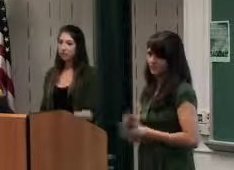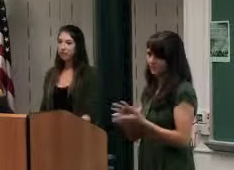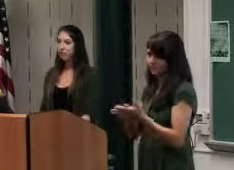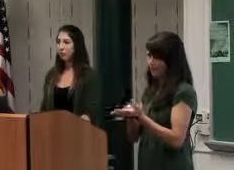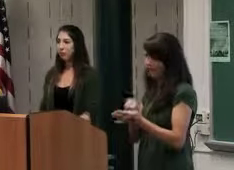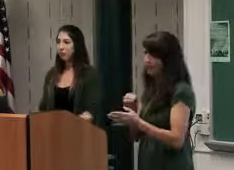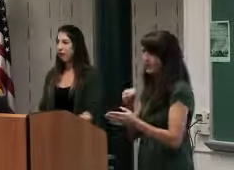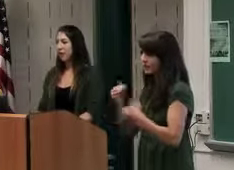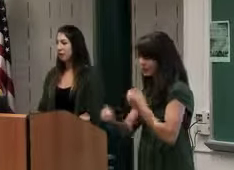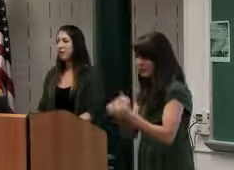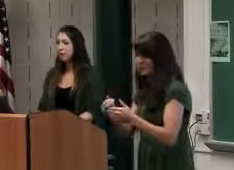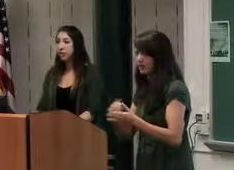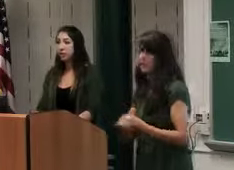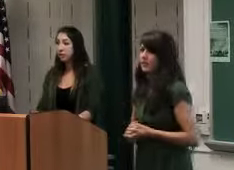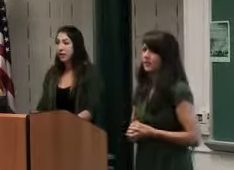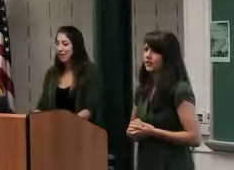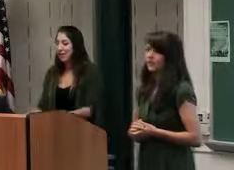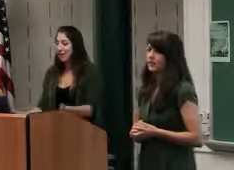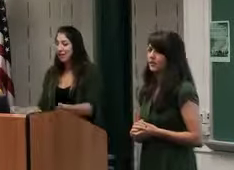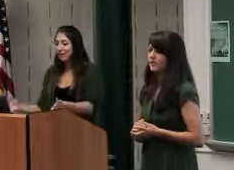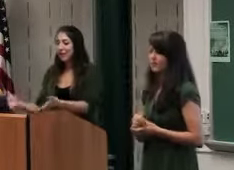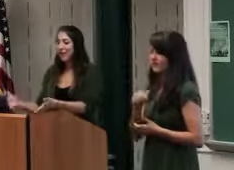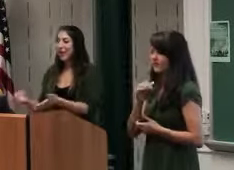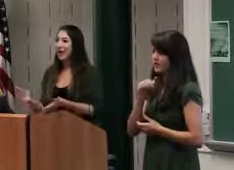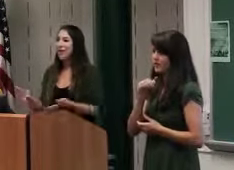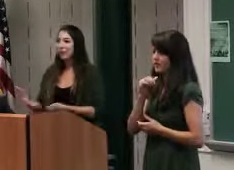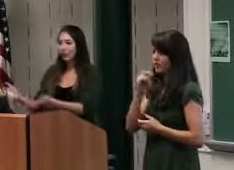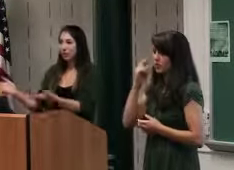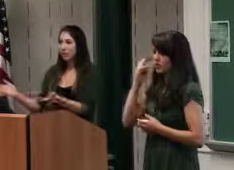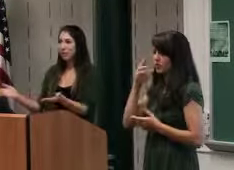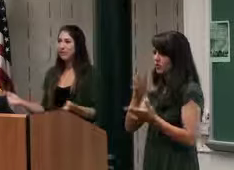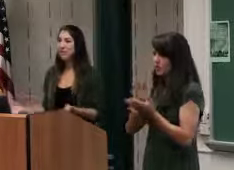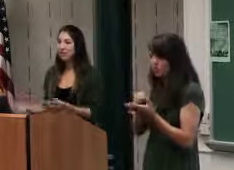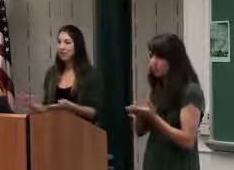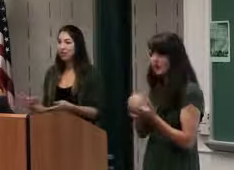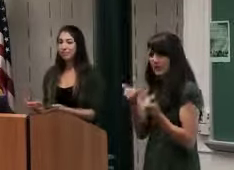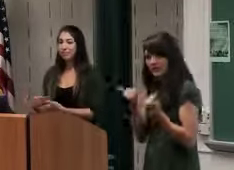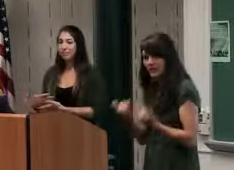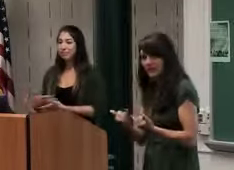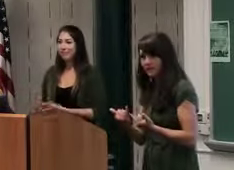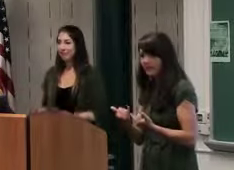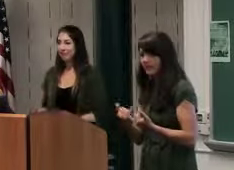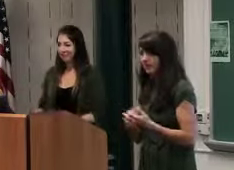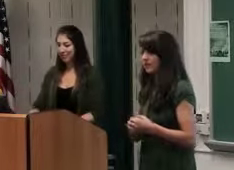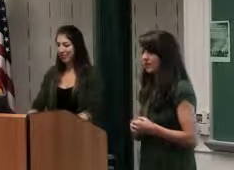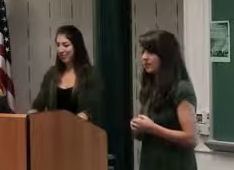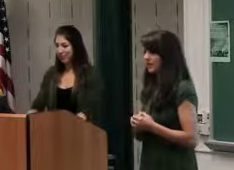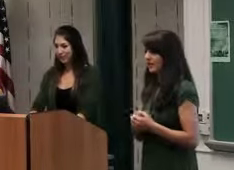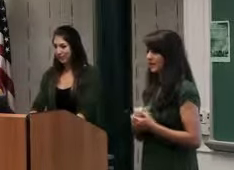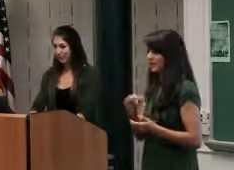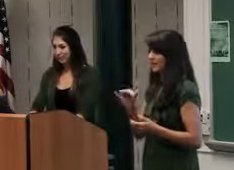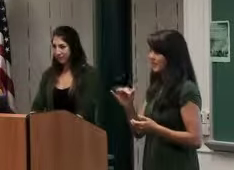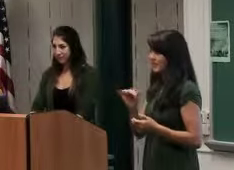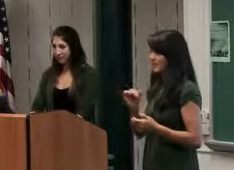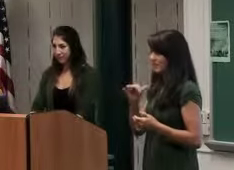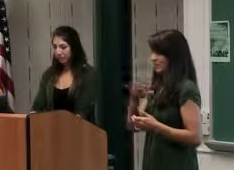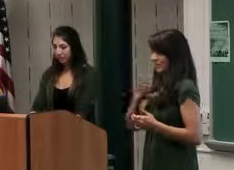It's for everyone to learn. It's not, okay, real world. This is our baby